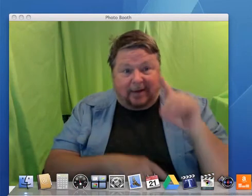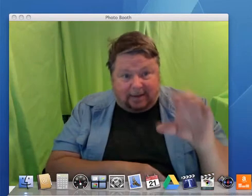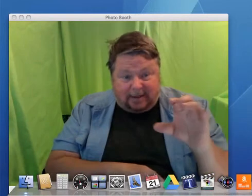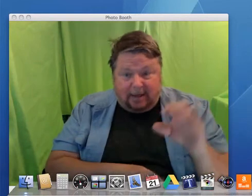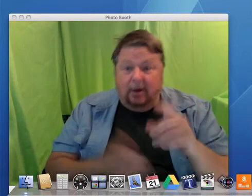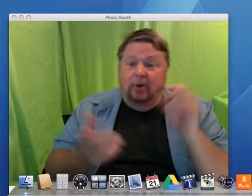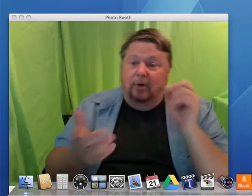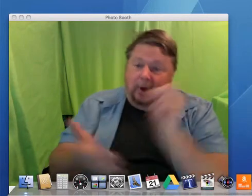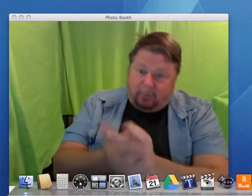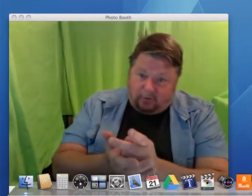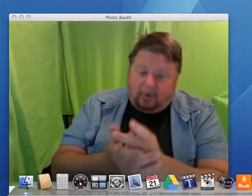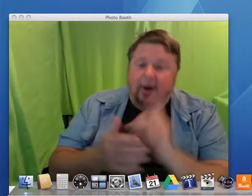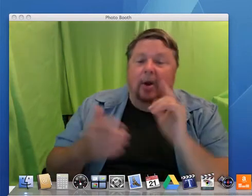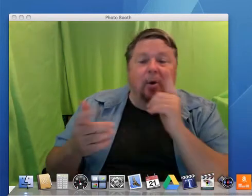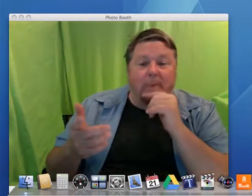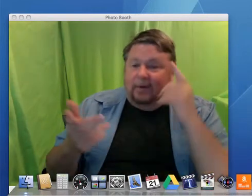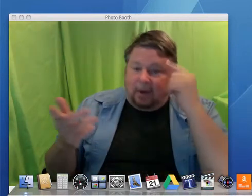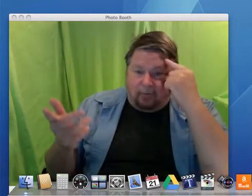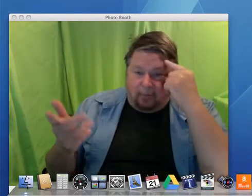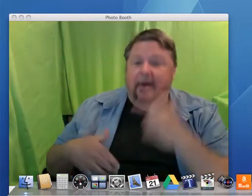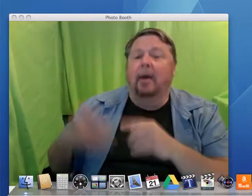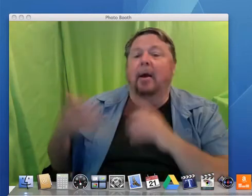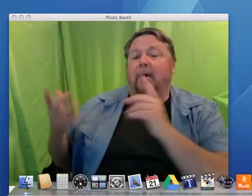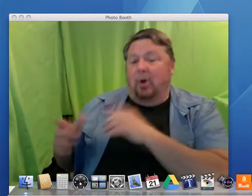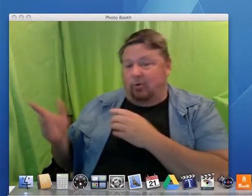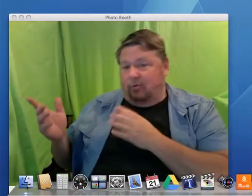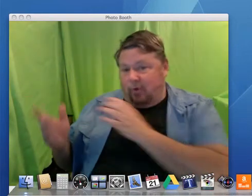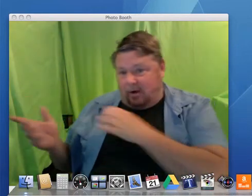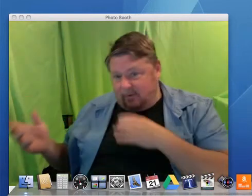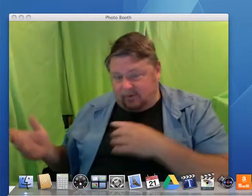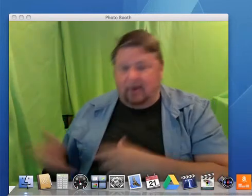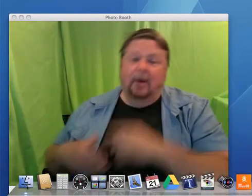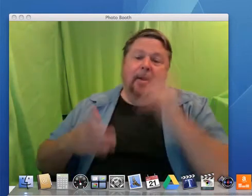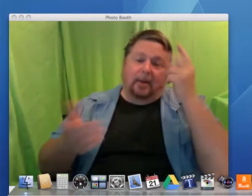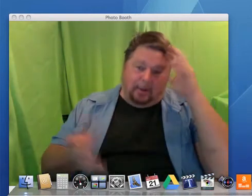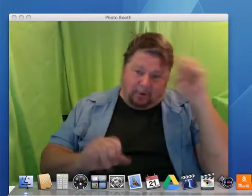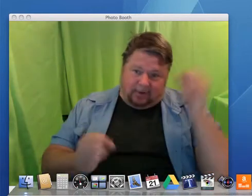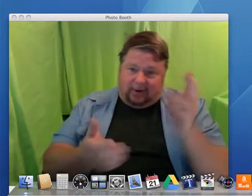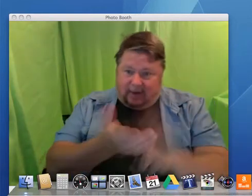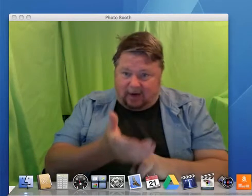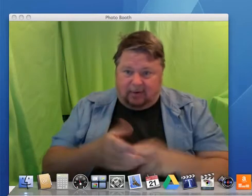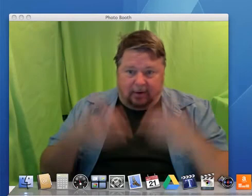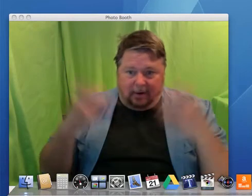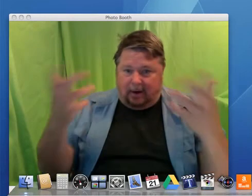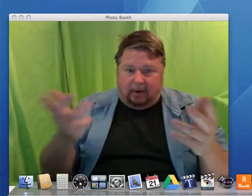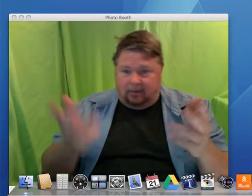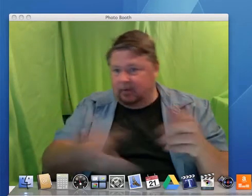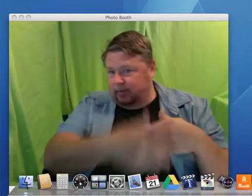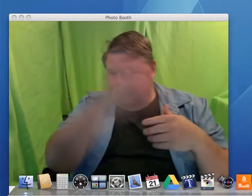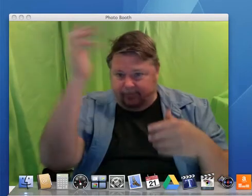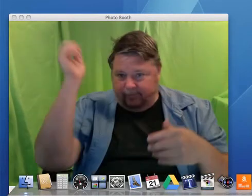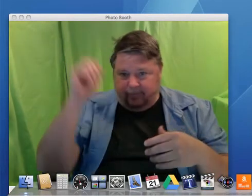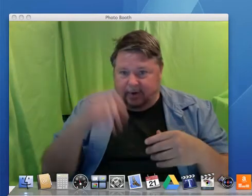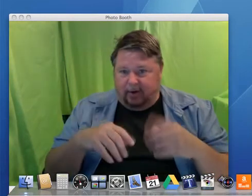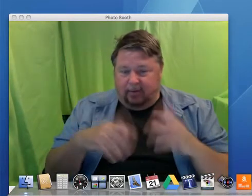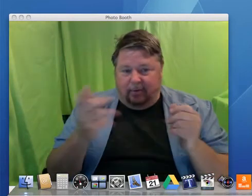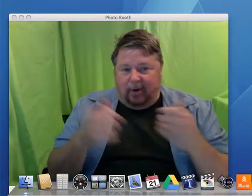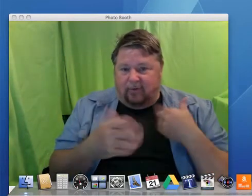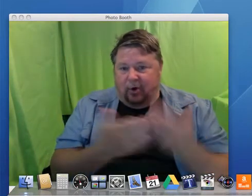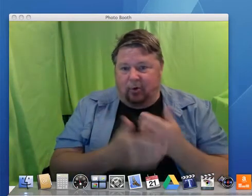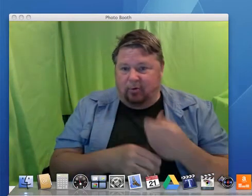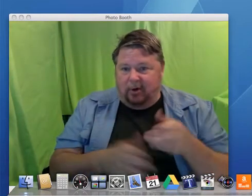in D.C., you need approval. What's the government? You go through Congress, the president signs it, and